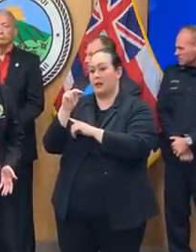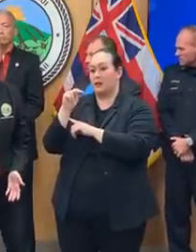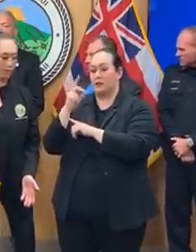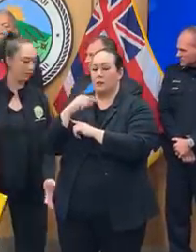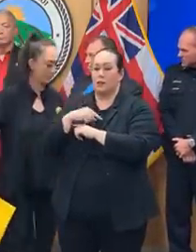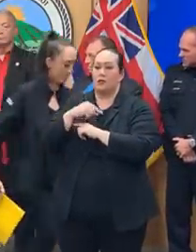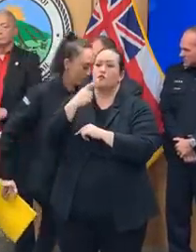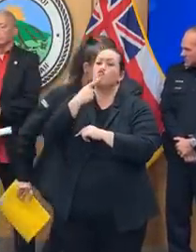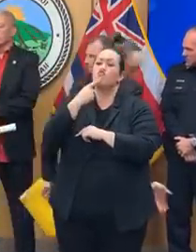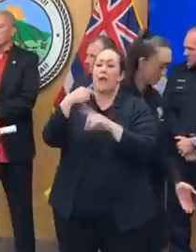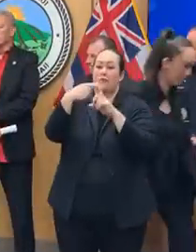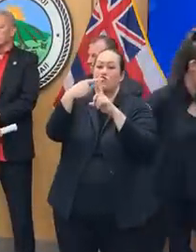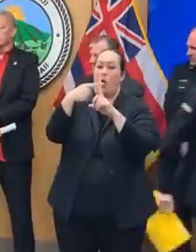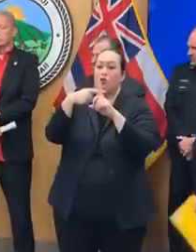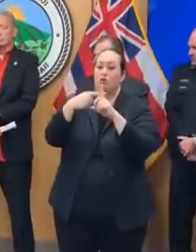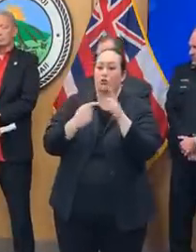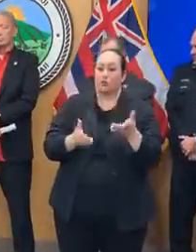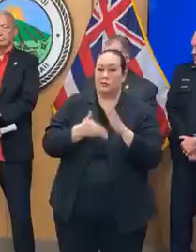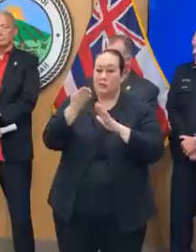Cross.